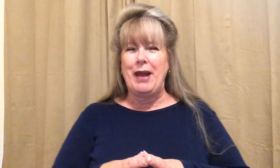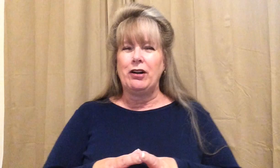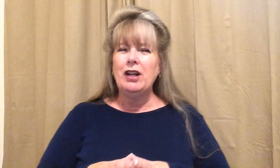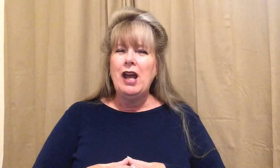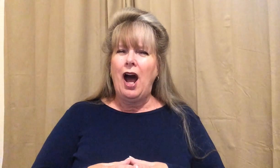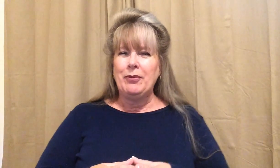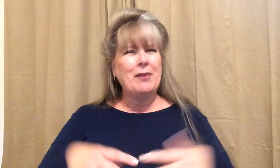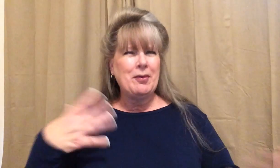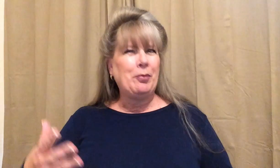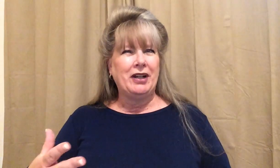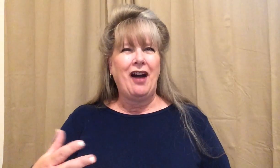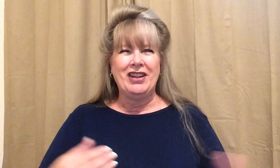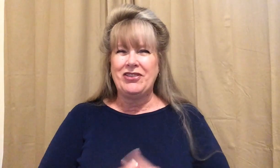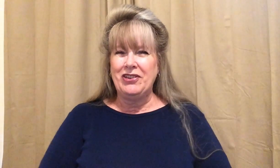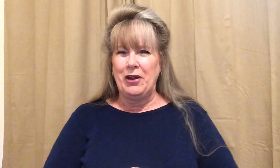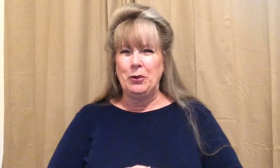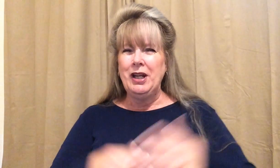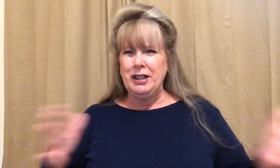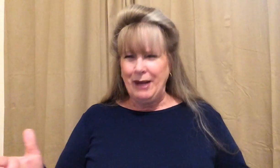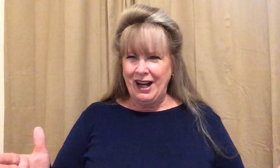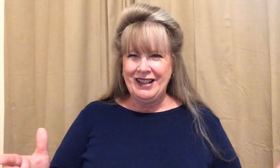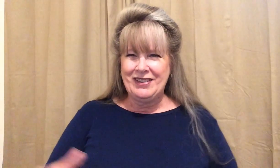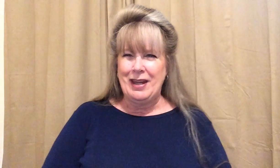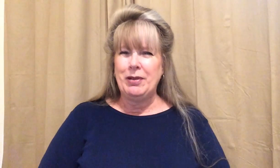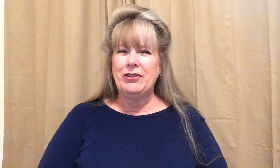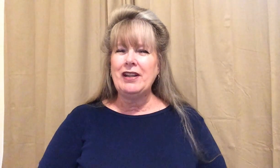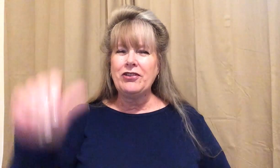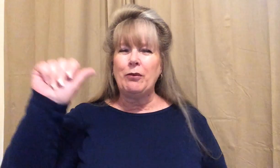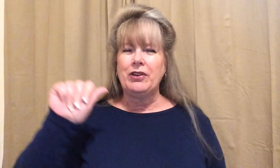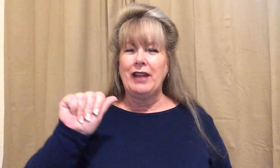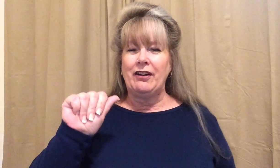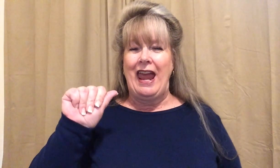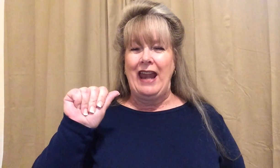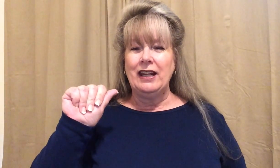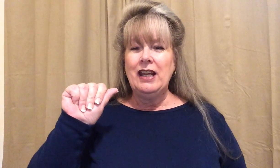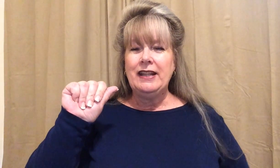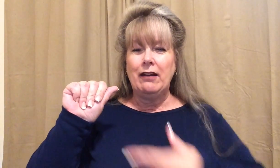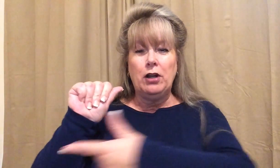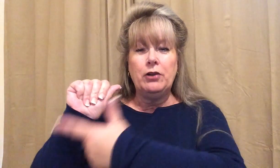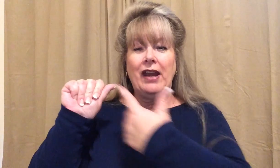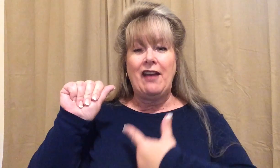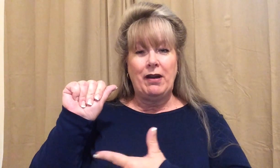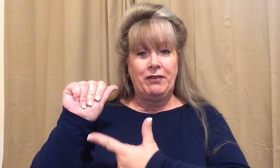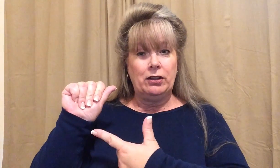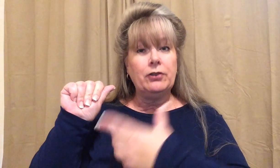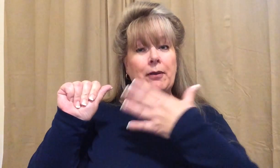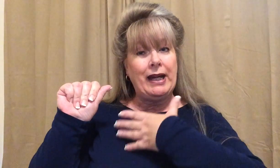better. Some of them are pretty obvious, so you may not need a tip. So let's start with the letter A. Now notice I have my fingers and my hand